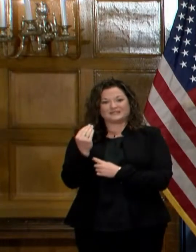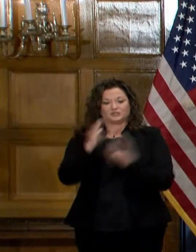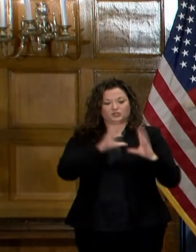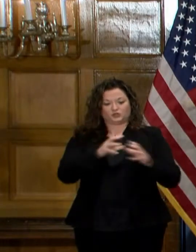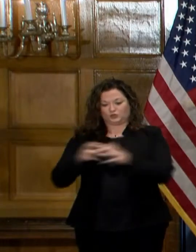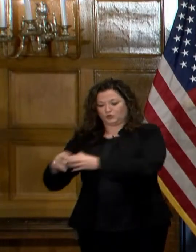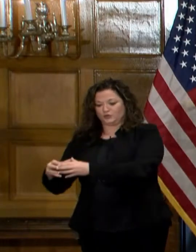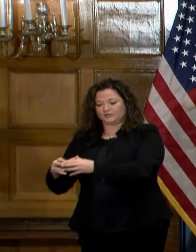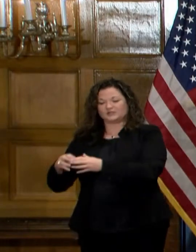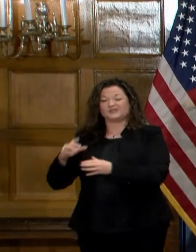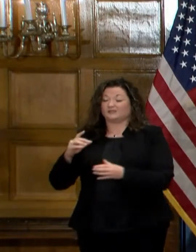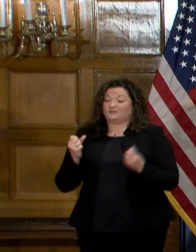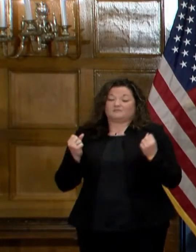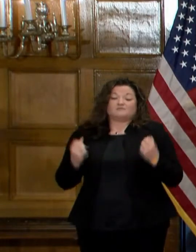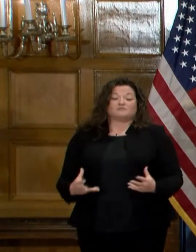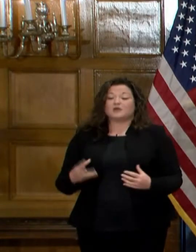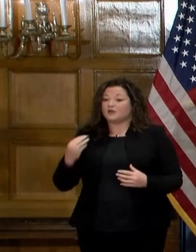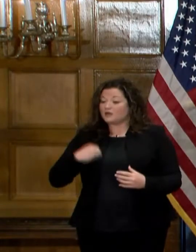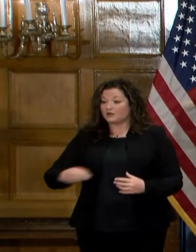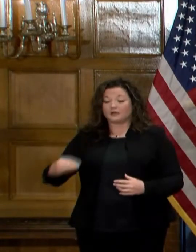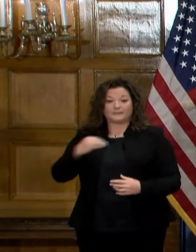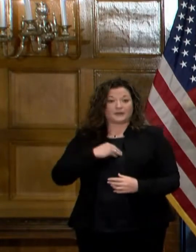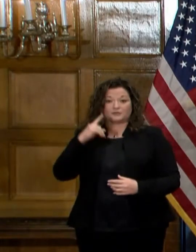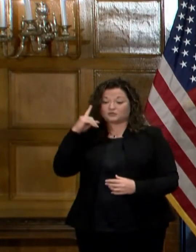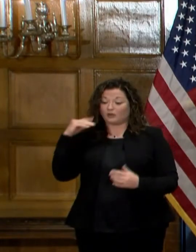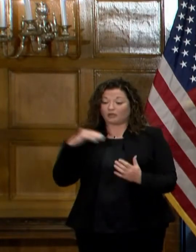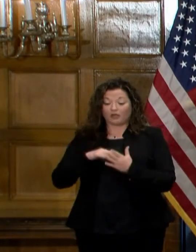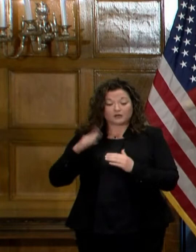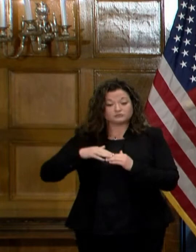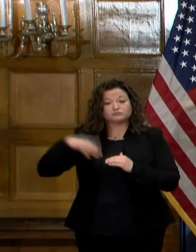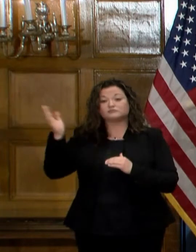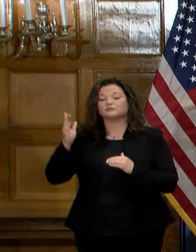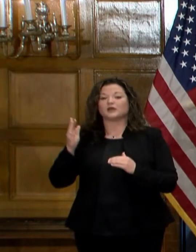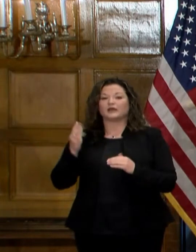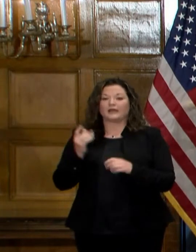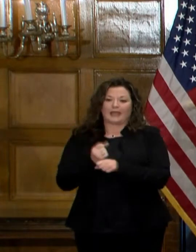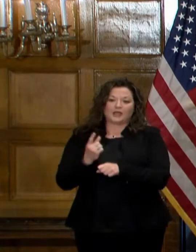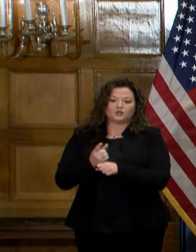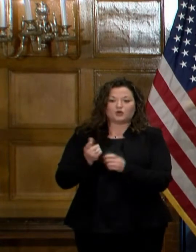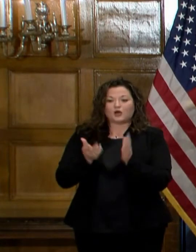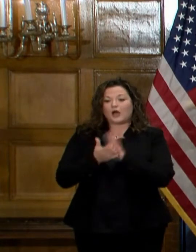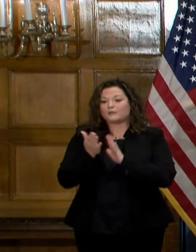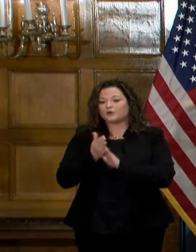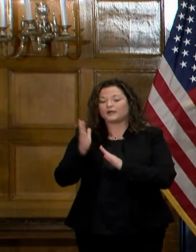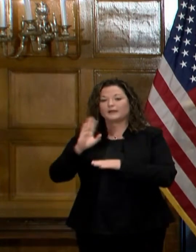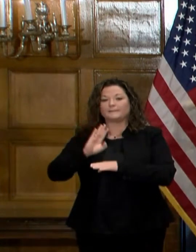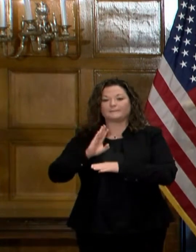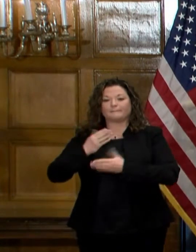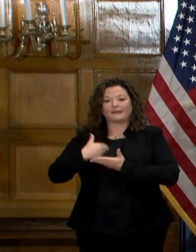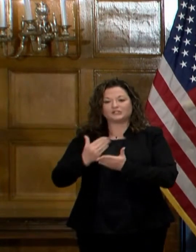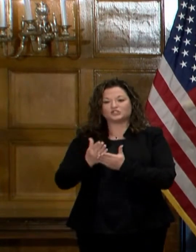units, thousands of members, annual operating budget of $70 million.